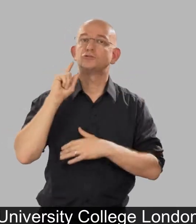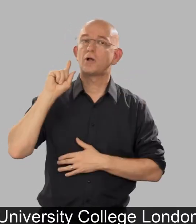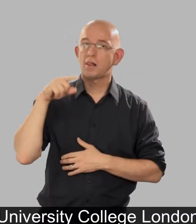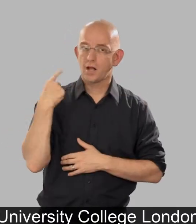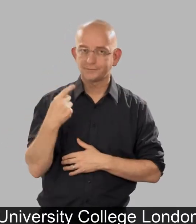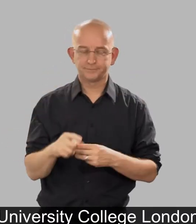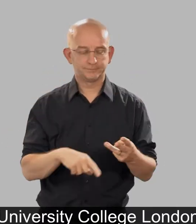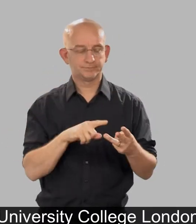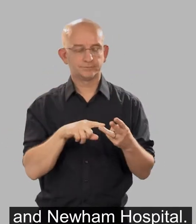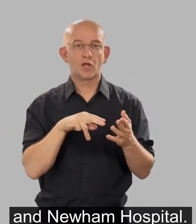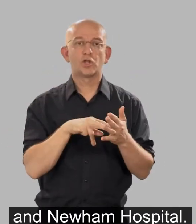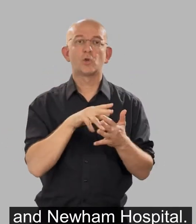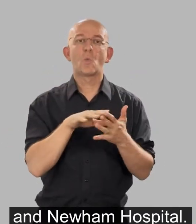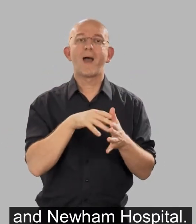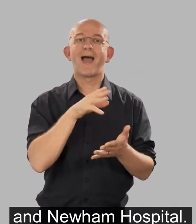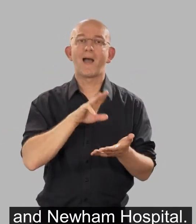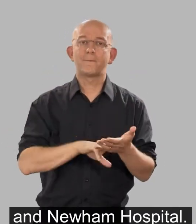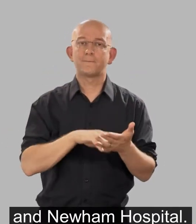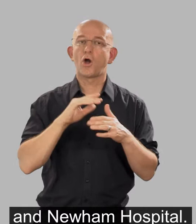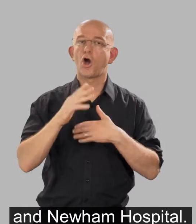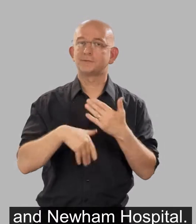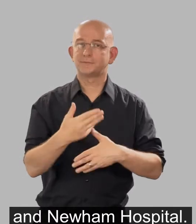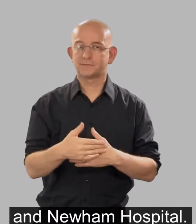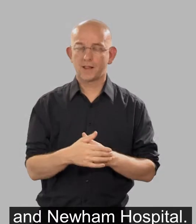University College London, and Newham Hospital.